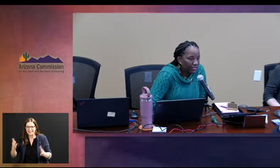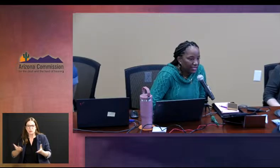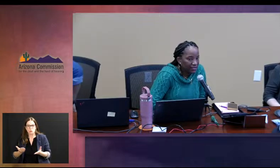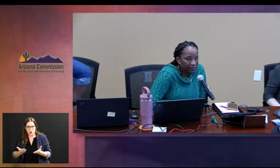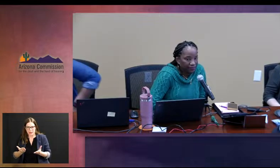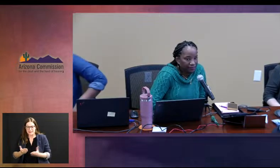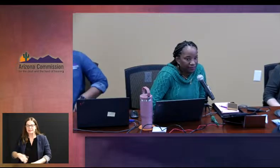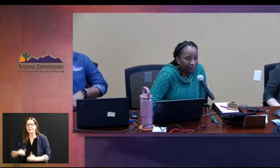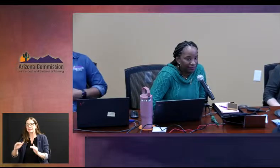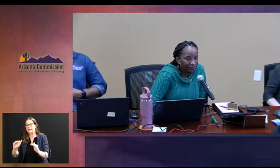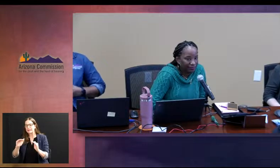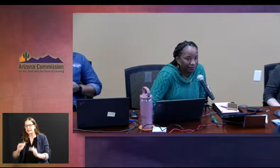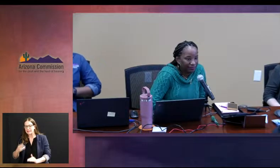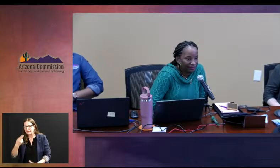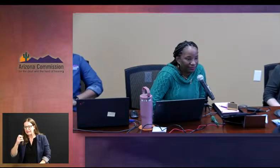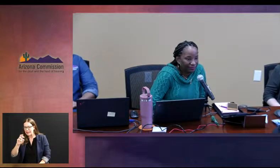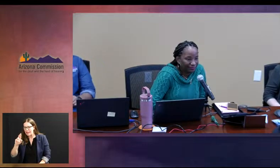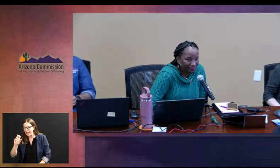Commissioner Goodstein,